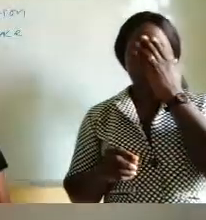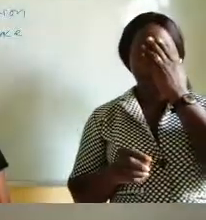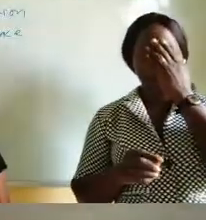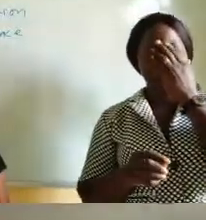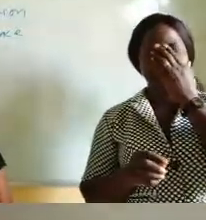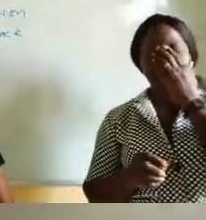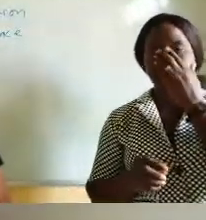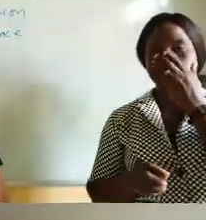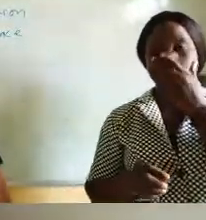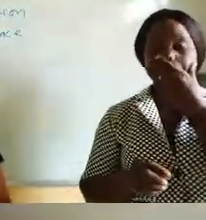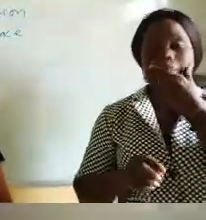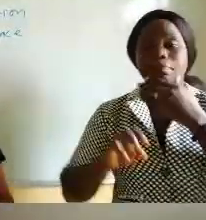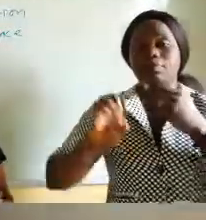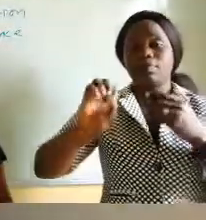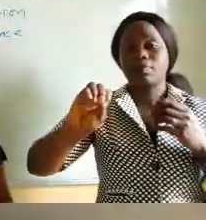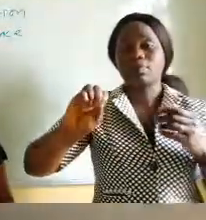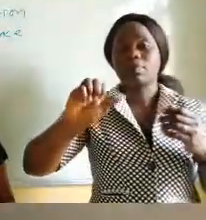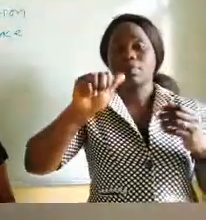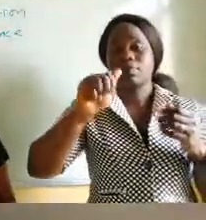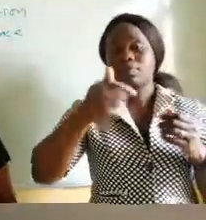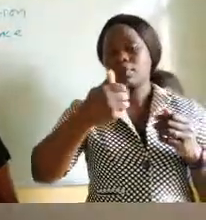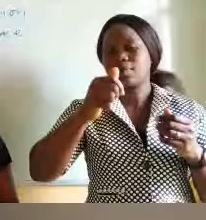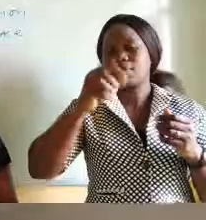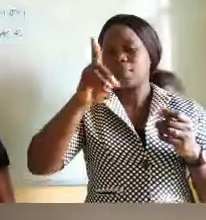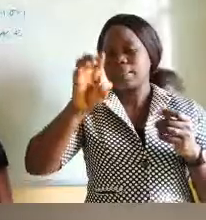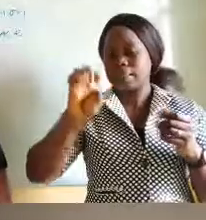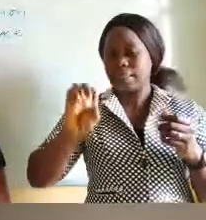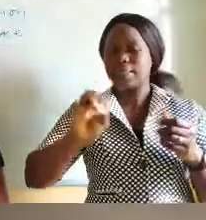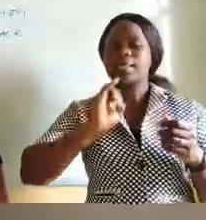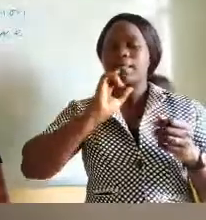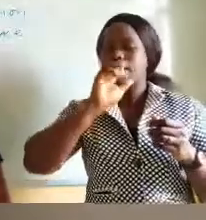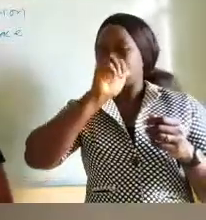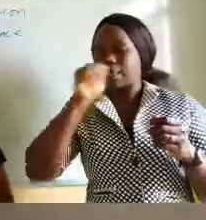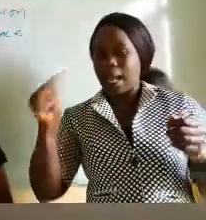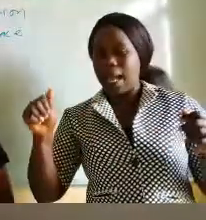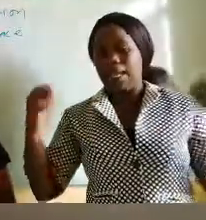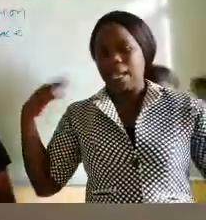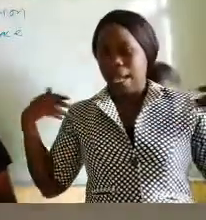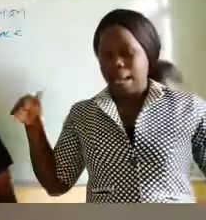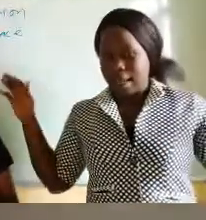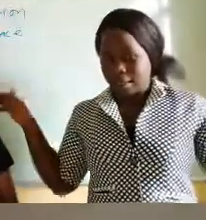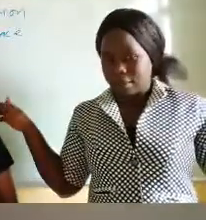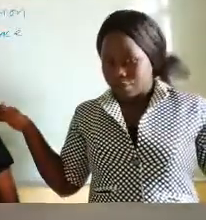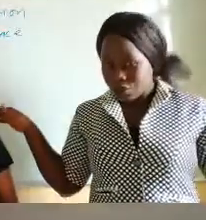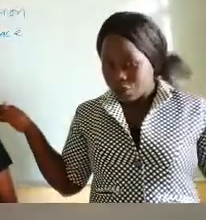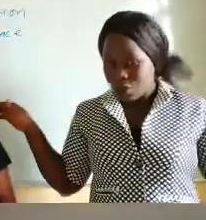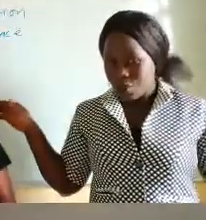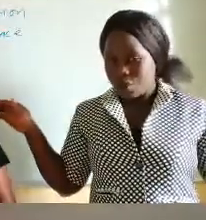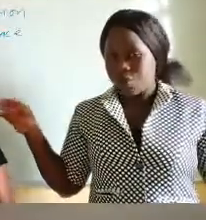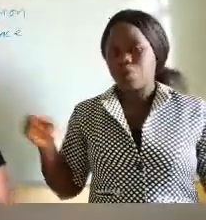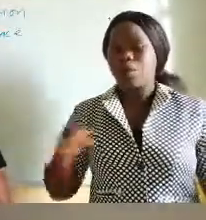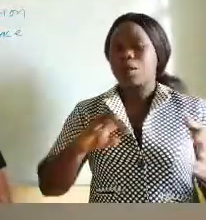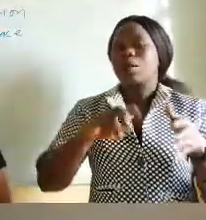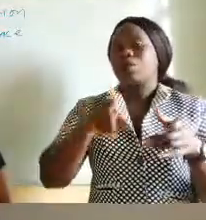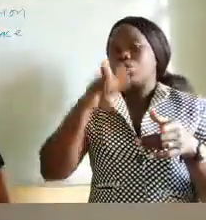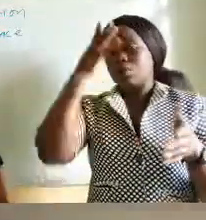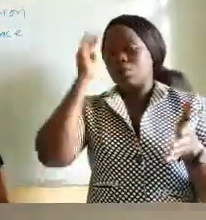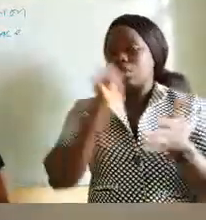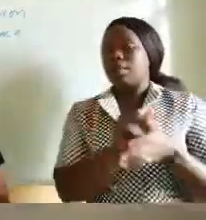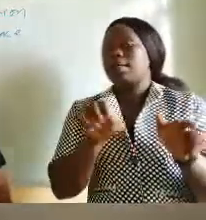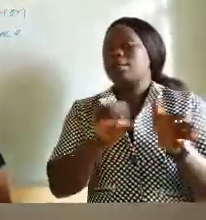is a lion. Shade is an angel. When we're talking about comparison in simile, we said Mary is